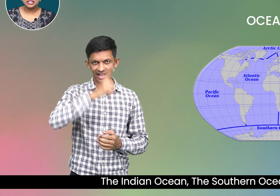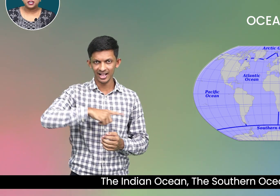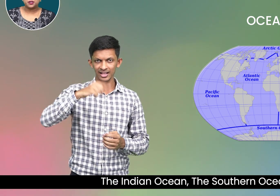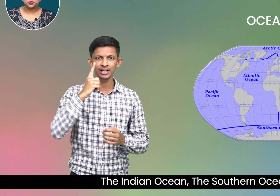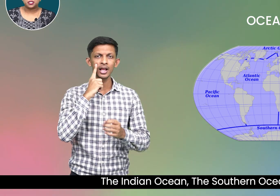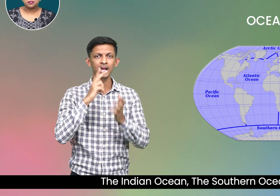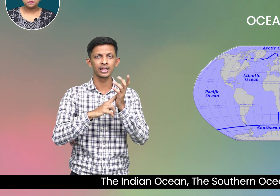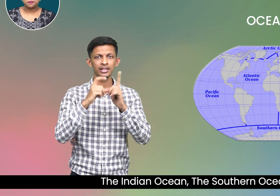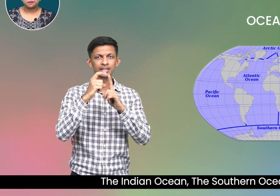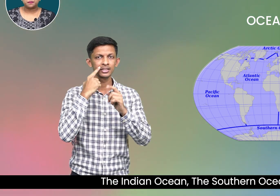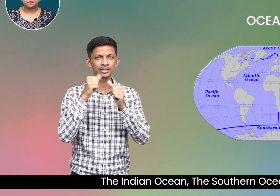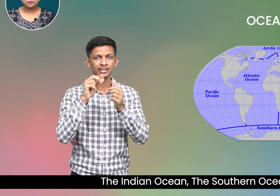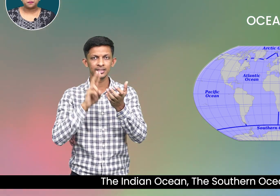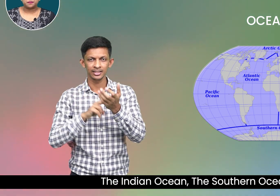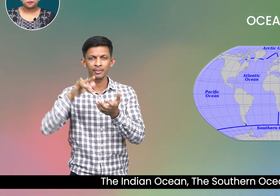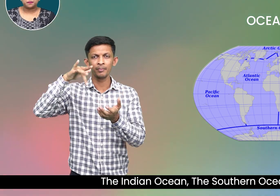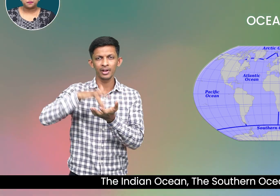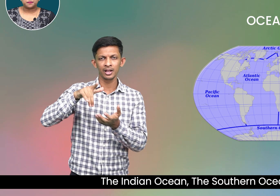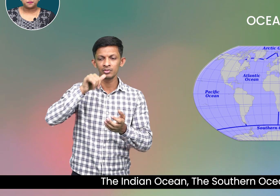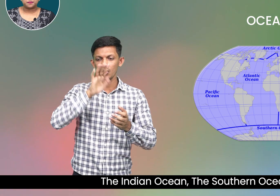the Indian Ocean,